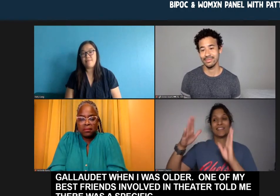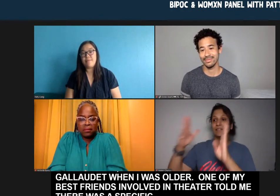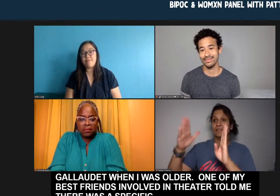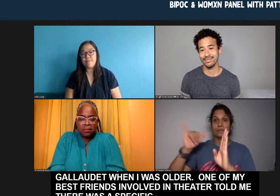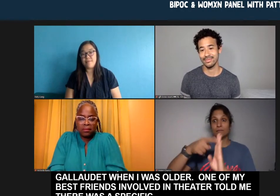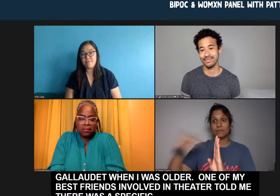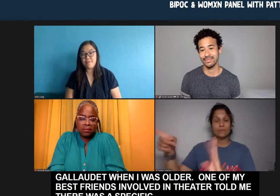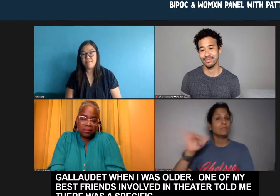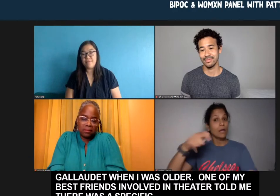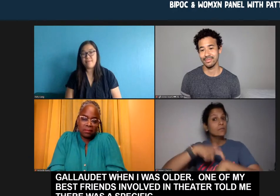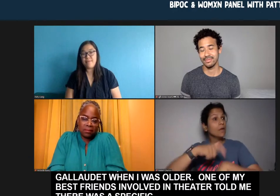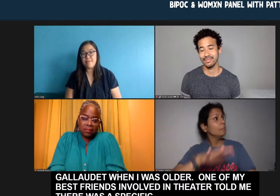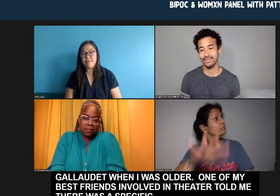From 92 to 96.